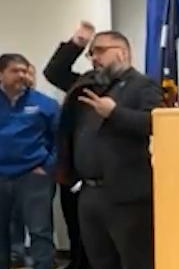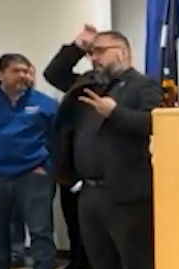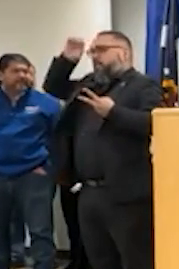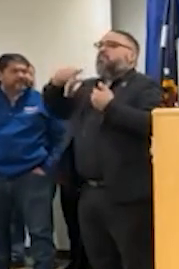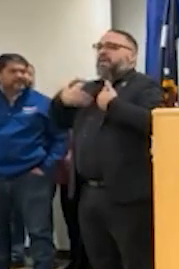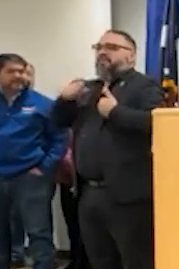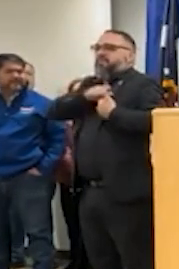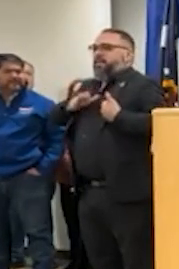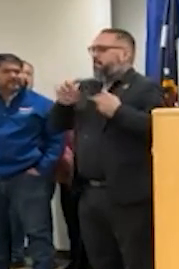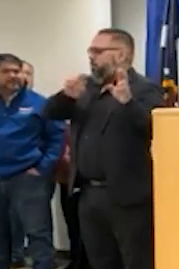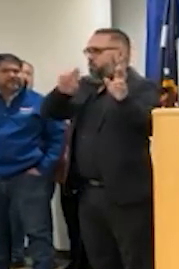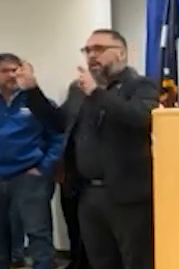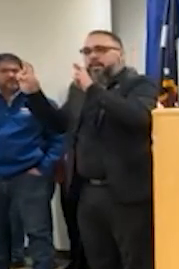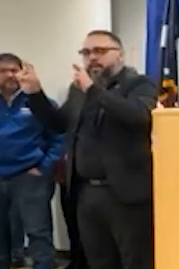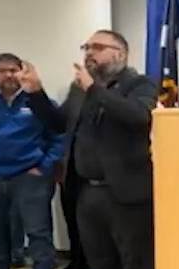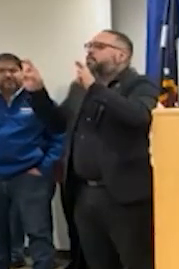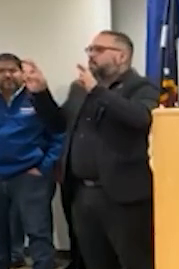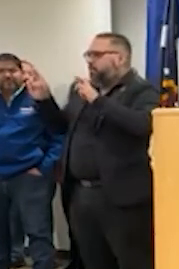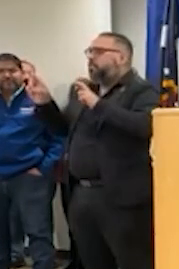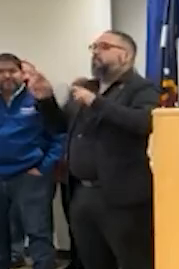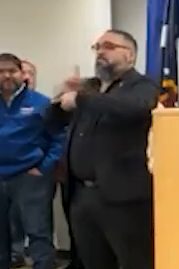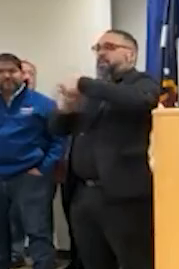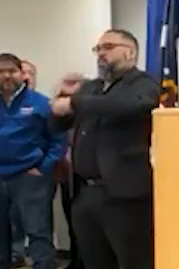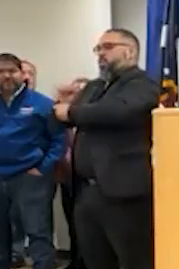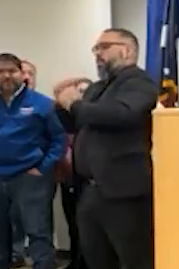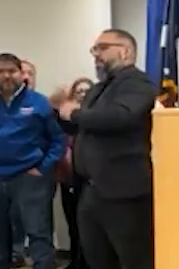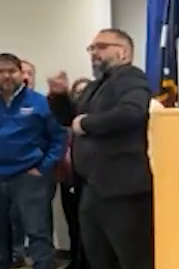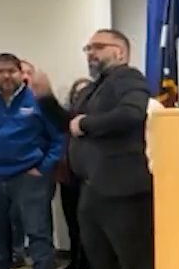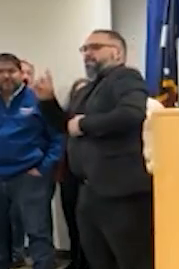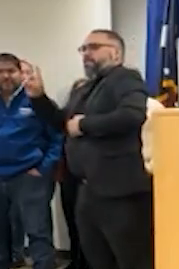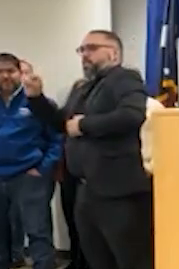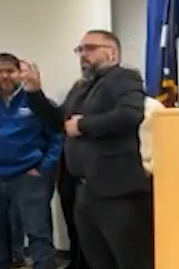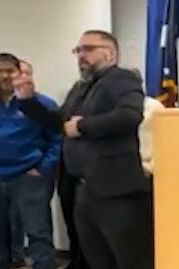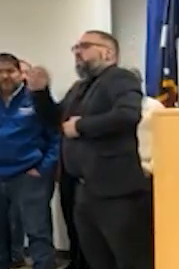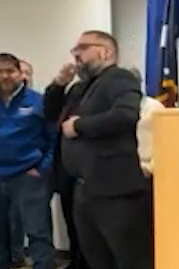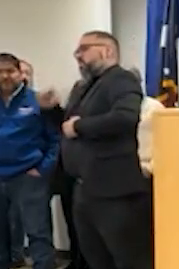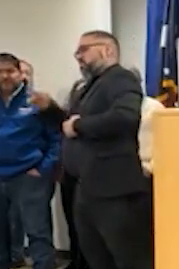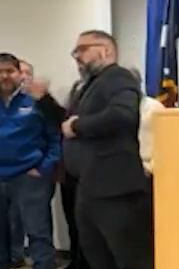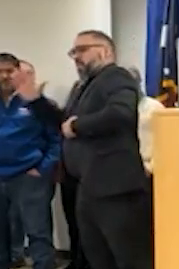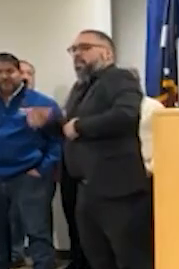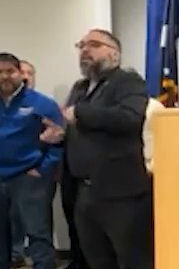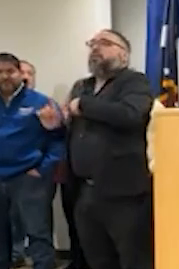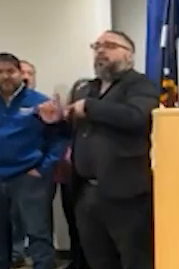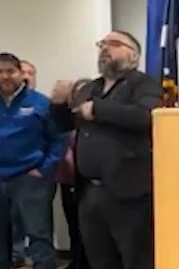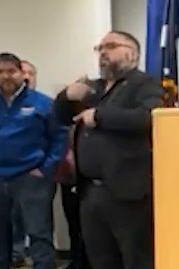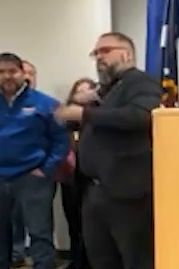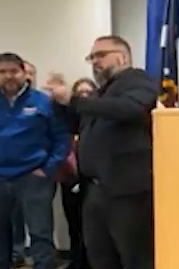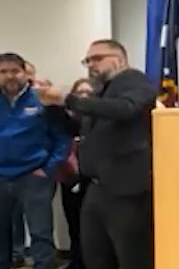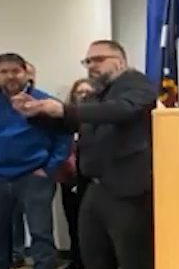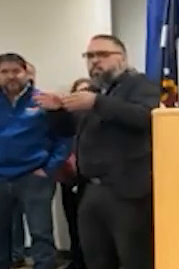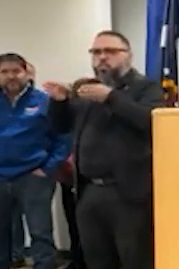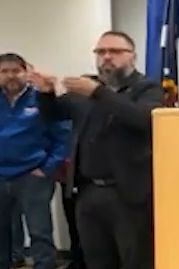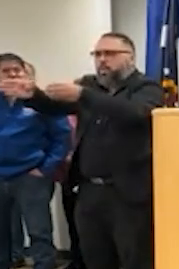staffed and prepared, and will be coordinating with TxDOT. As TxDOT, you'll hear from Charles here in a second, we'll be continuing to monitor the freeway